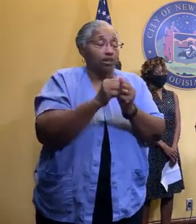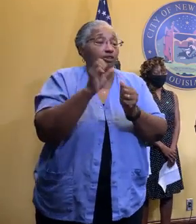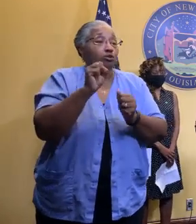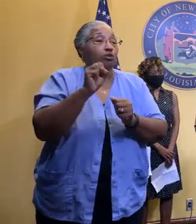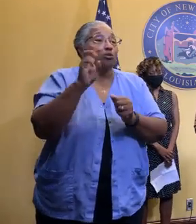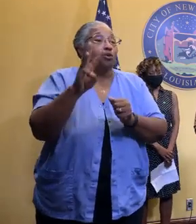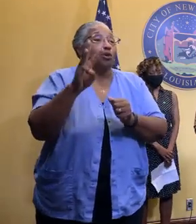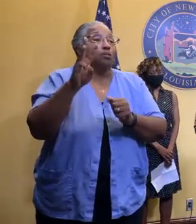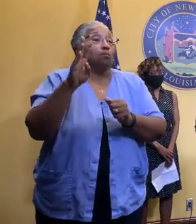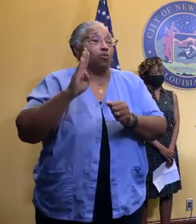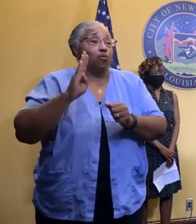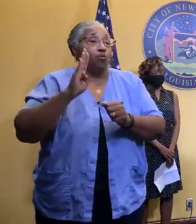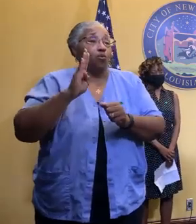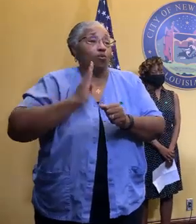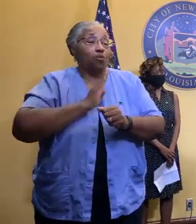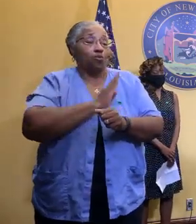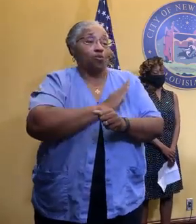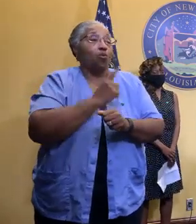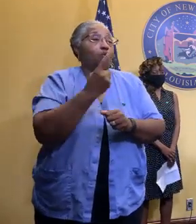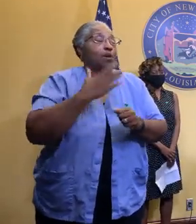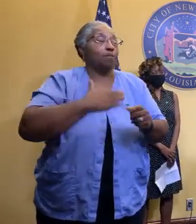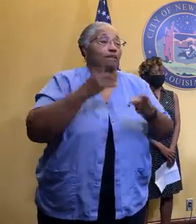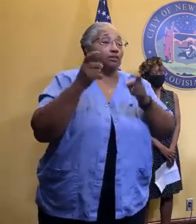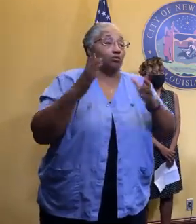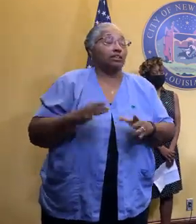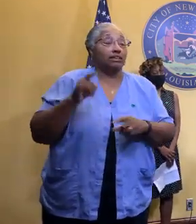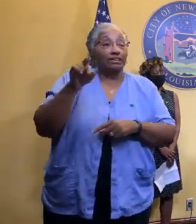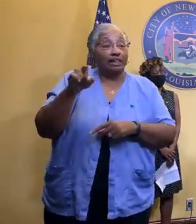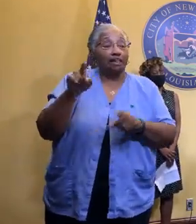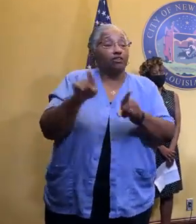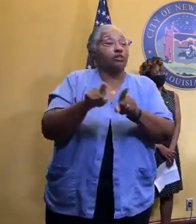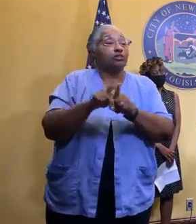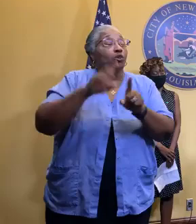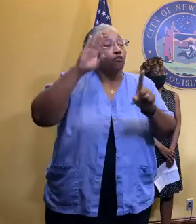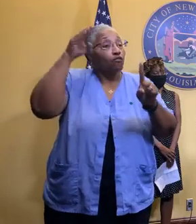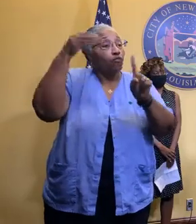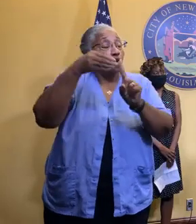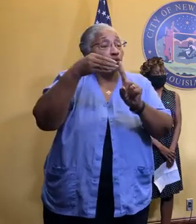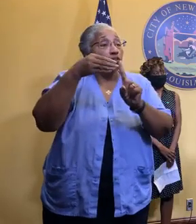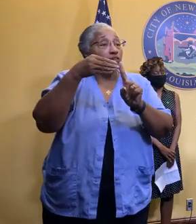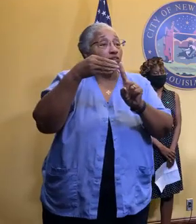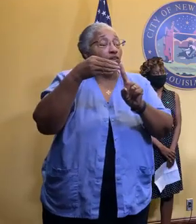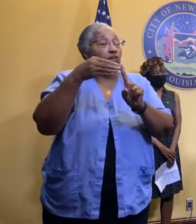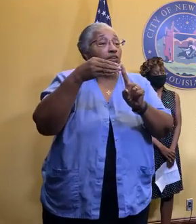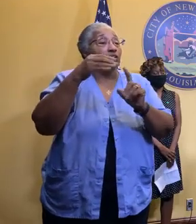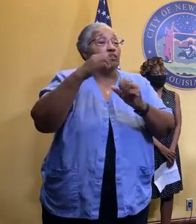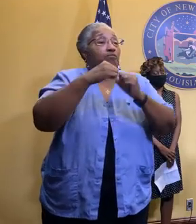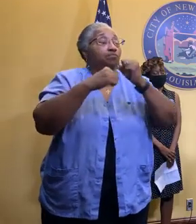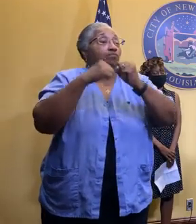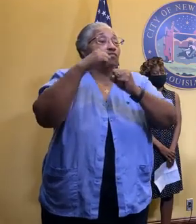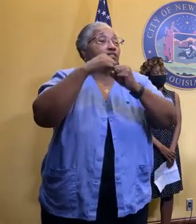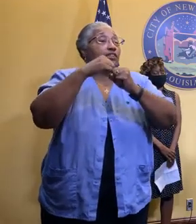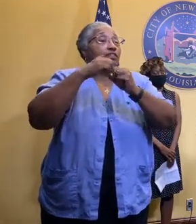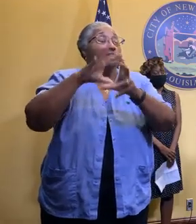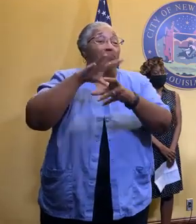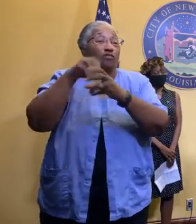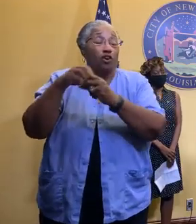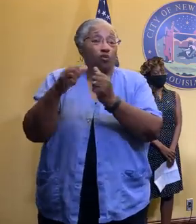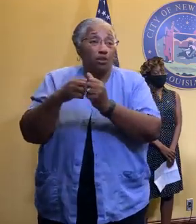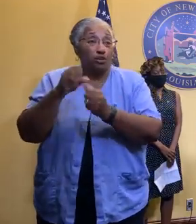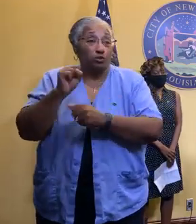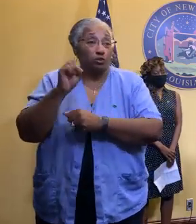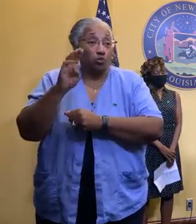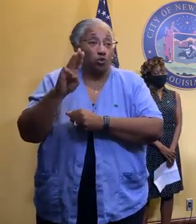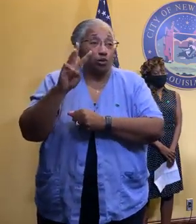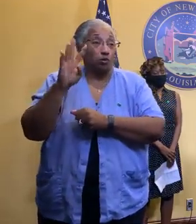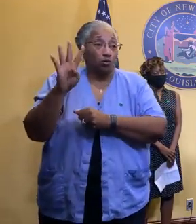directors there. And you know what? He is so focused even on, of course, the infrastructure related to the Sewage and Water Board, but even